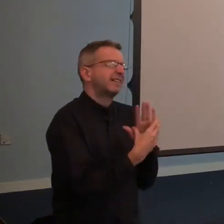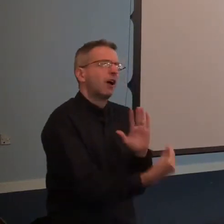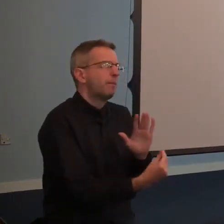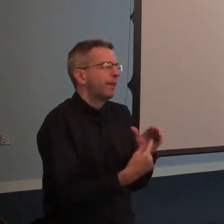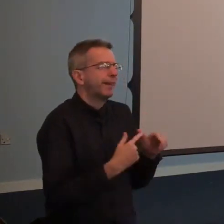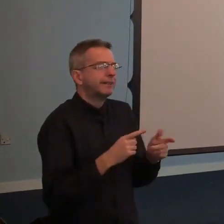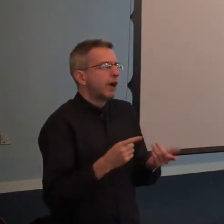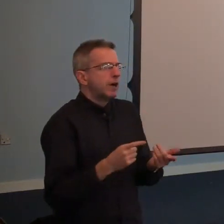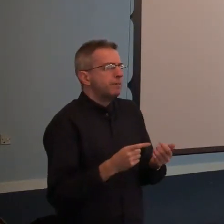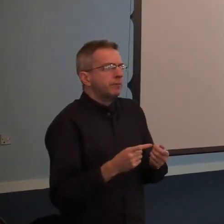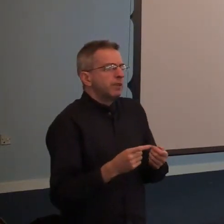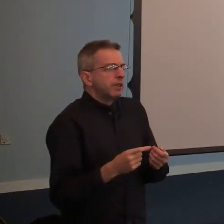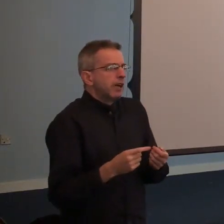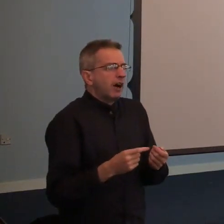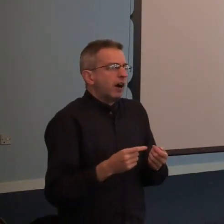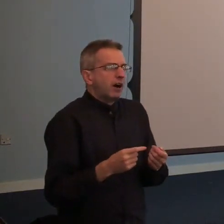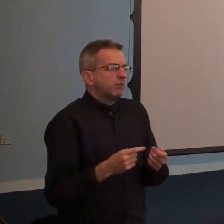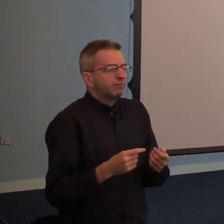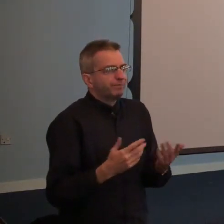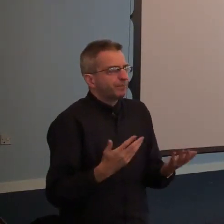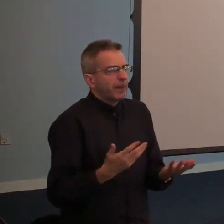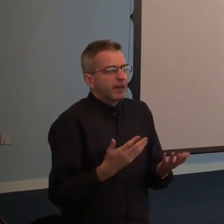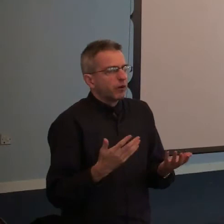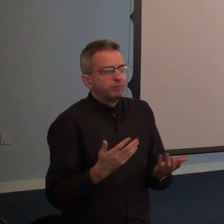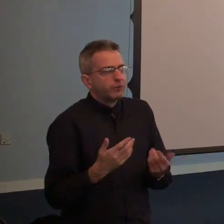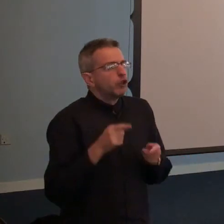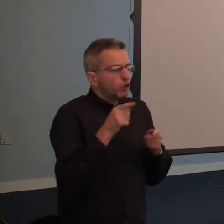and evidence. For example, their views. So let me think of an example.